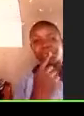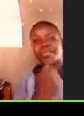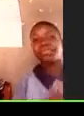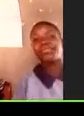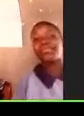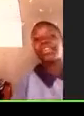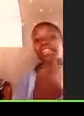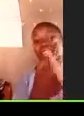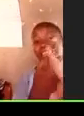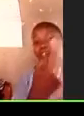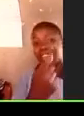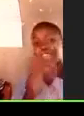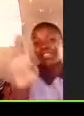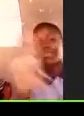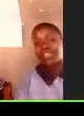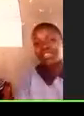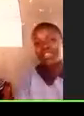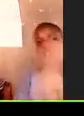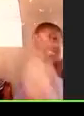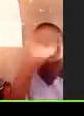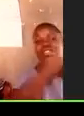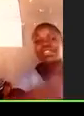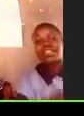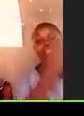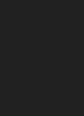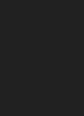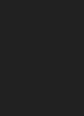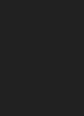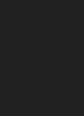That is her sign name.